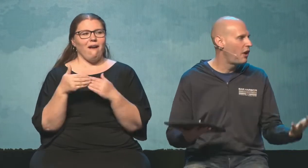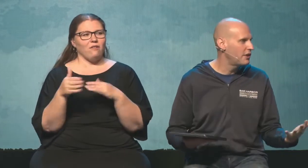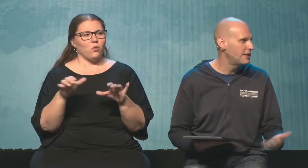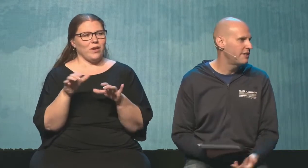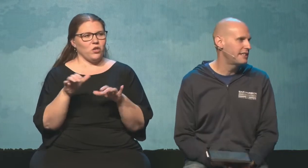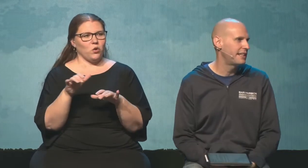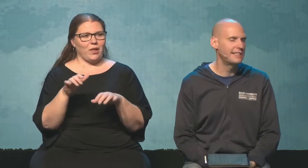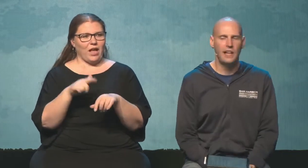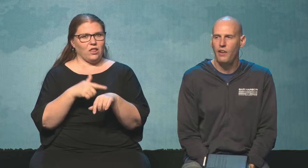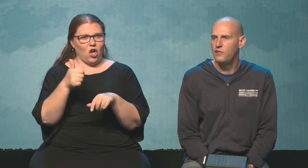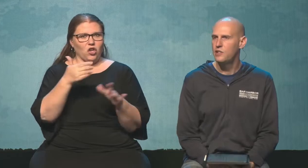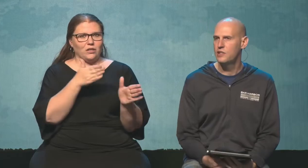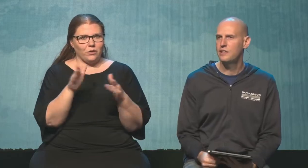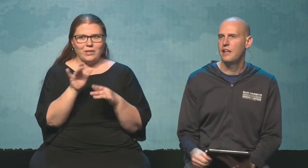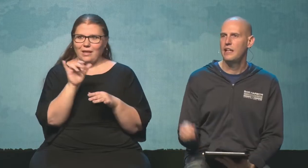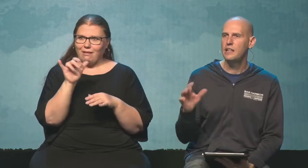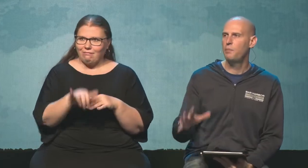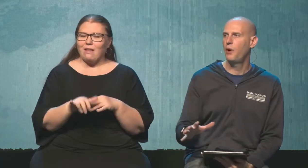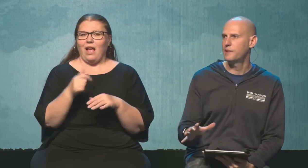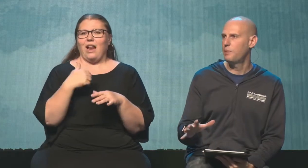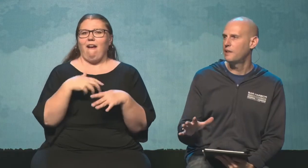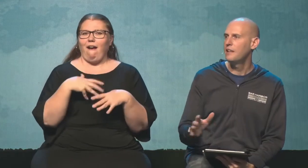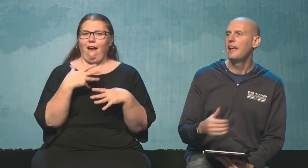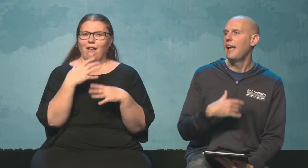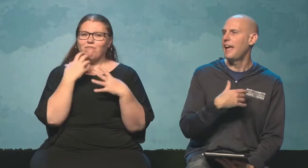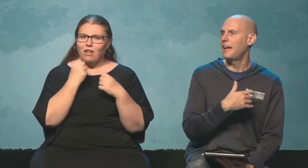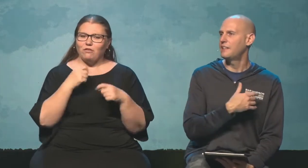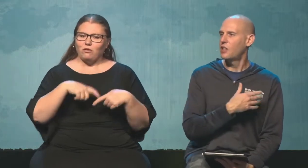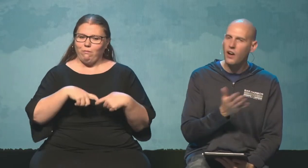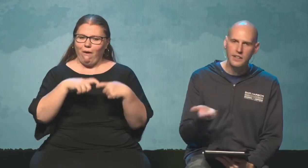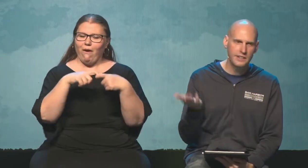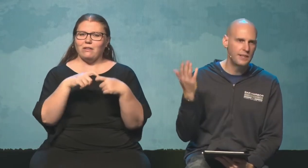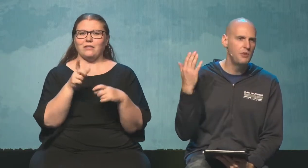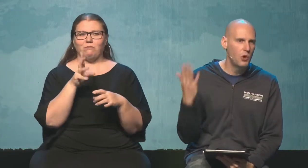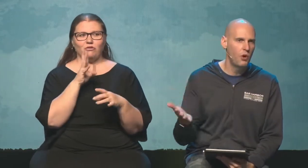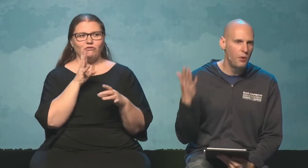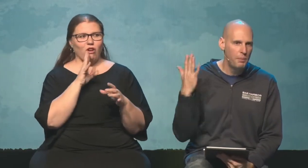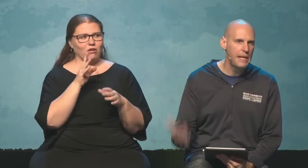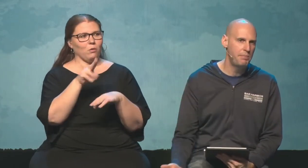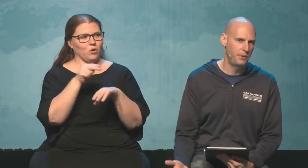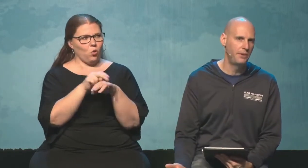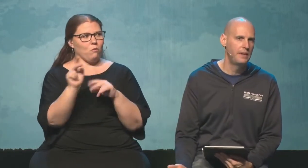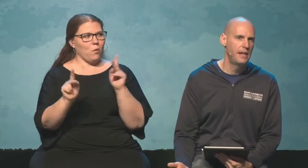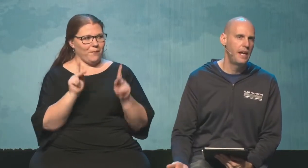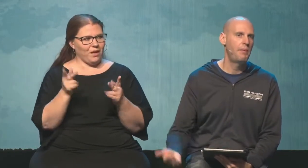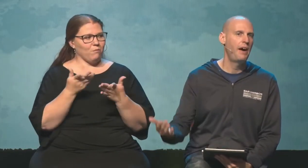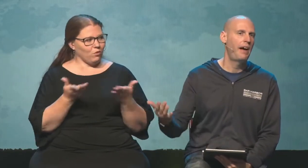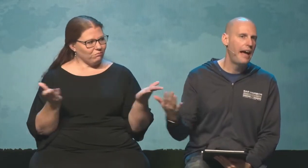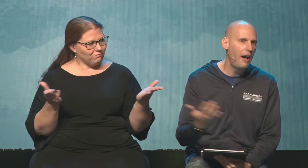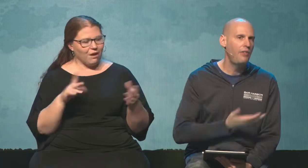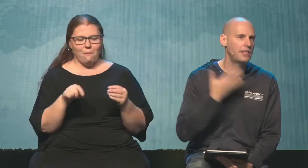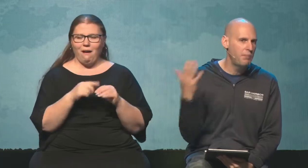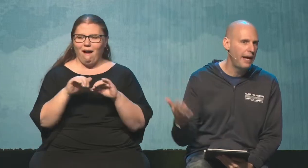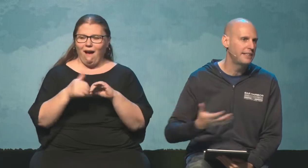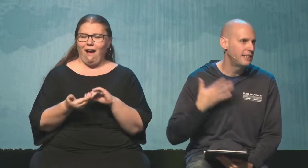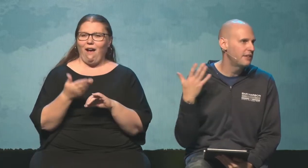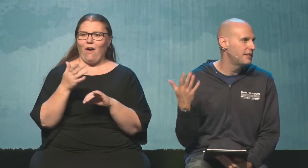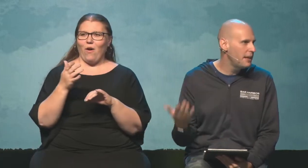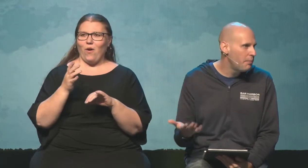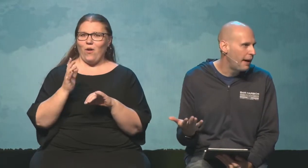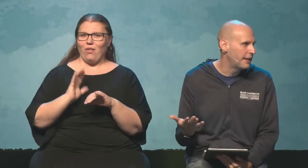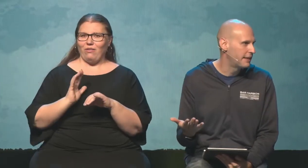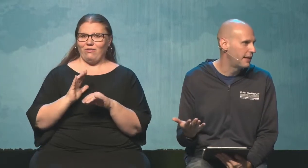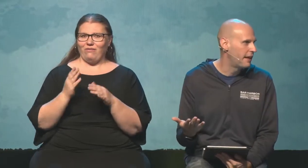a longer series like this, I love to just hit the pause button and talk to some normal people about how this past